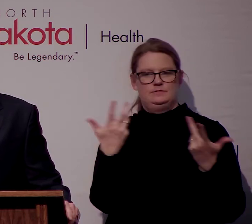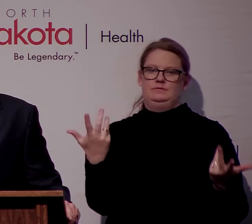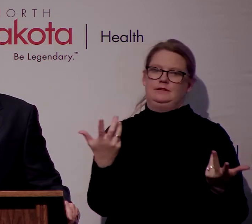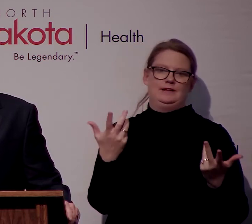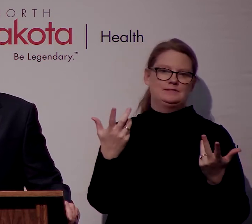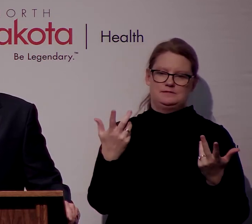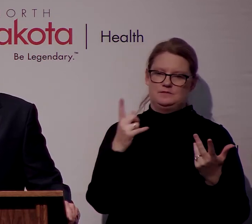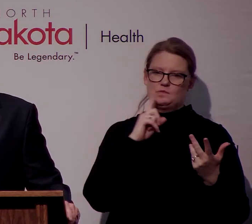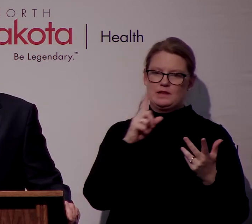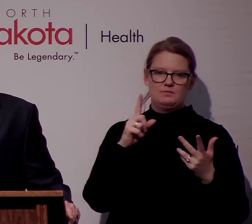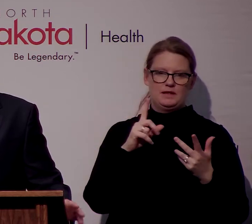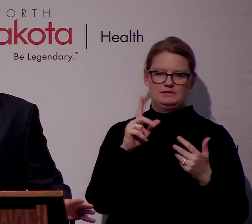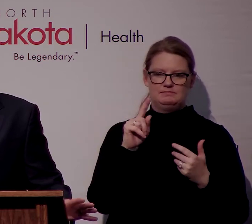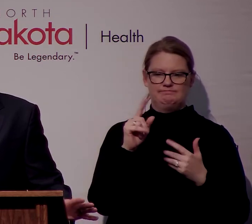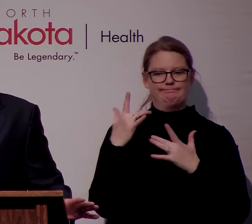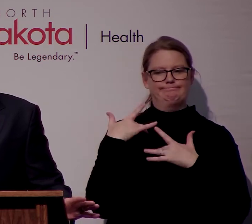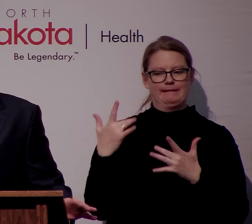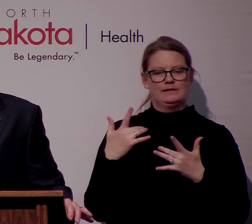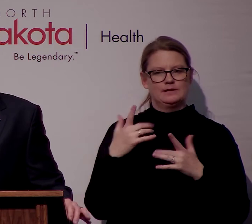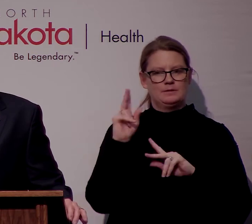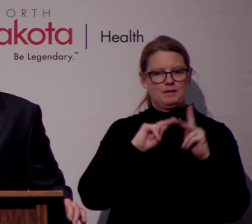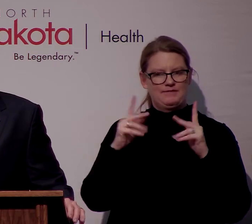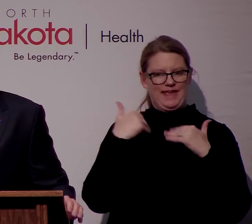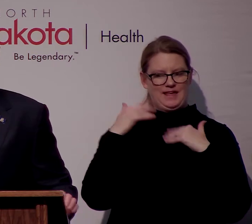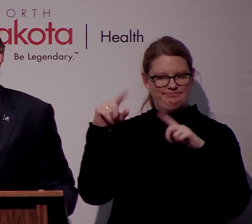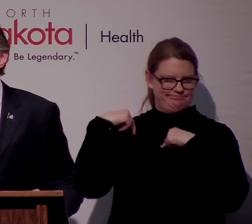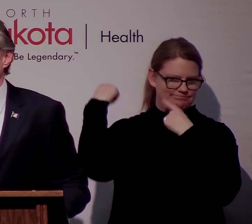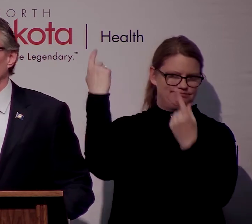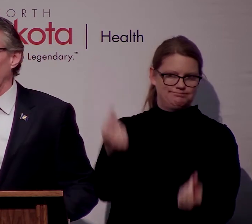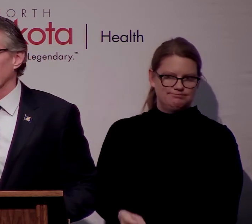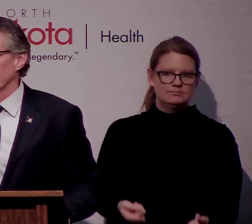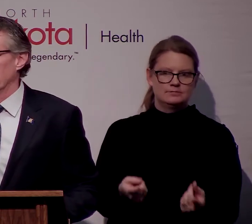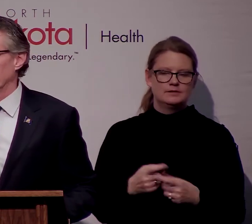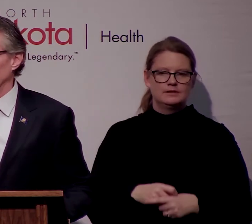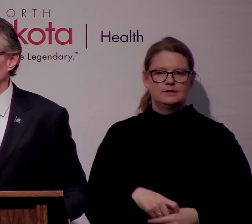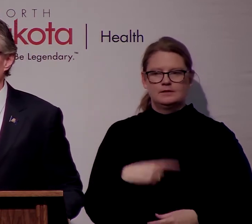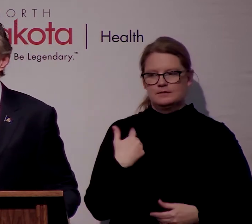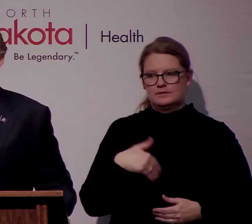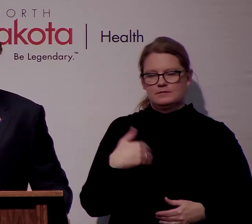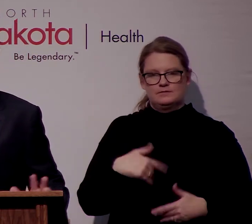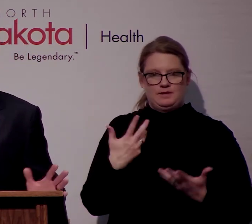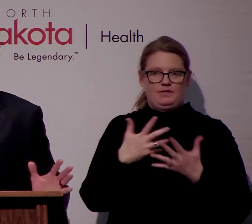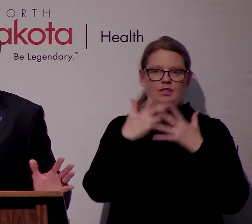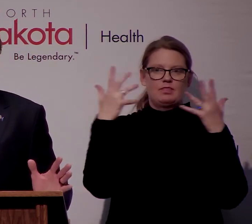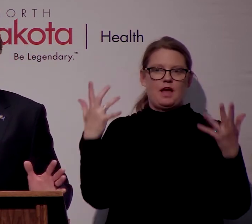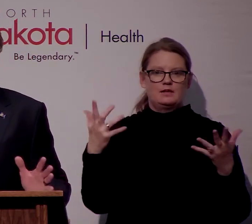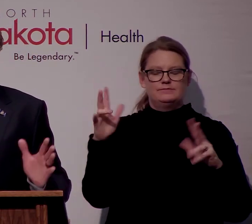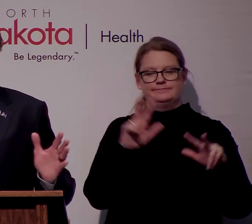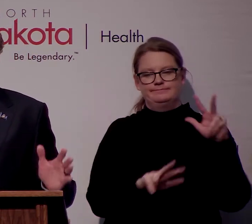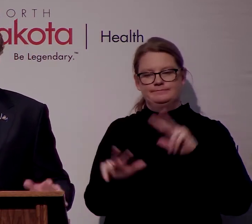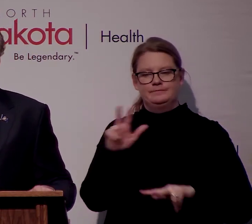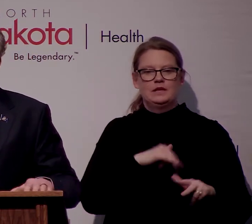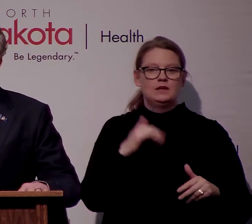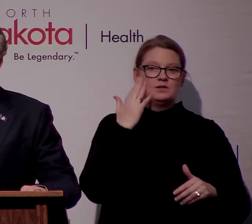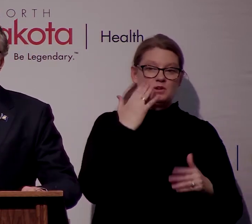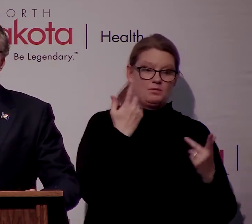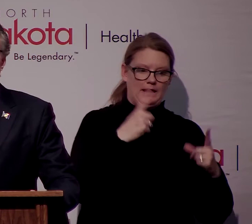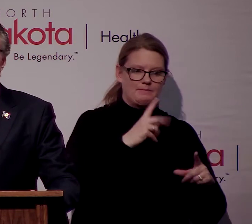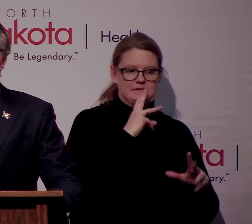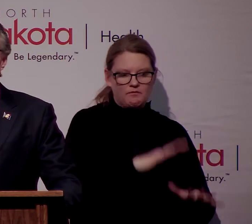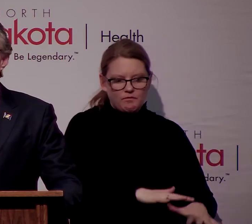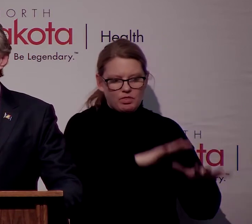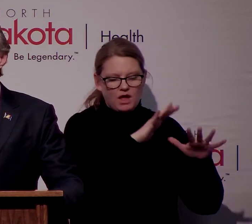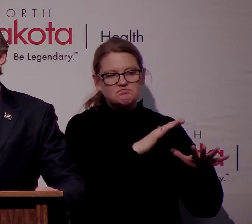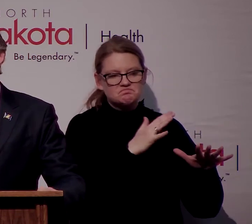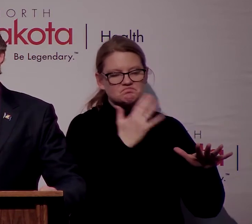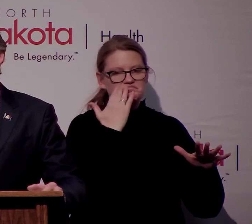was founded. This is an unusual situation because of the tremendous amount of uncertainty. We know what to do in a flood. We know what to do